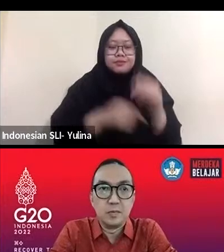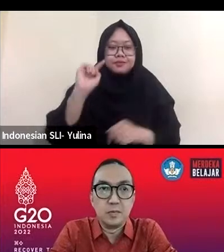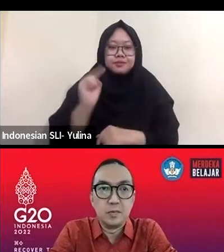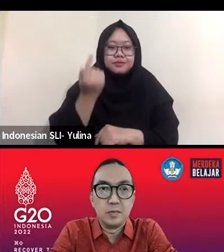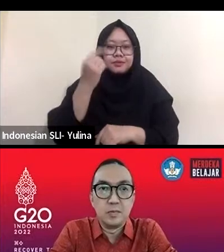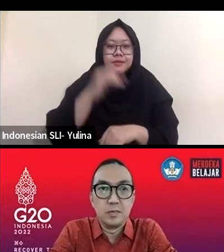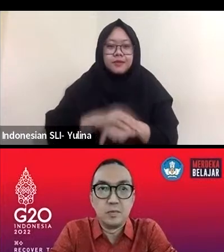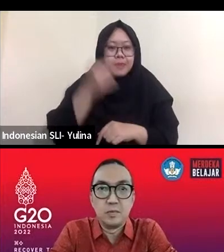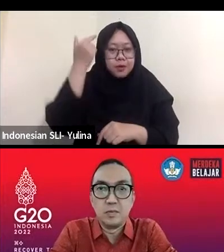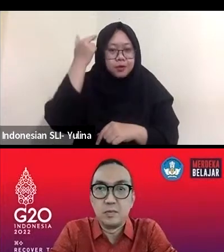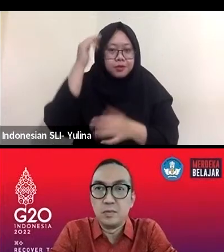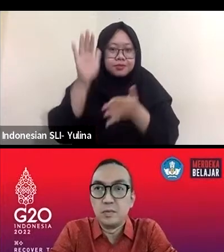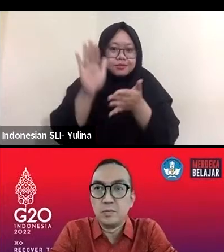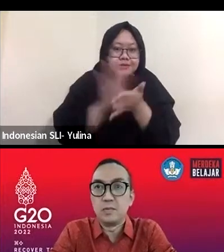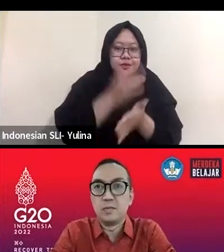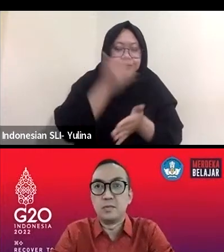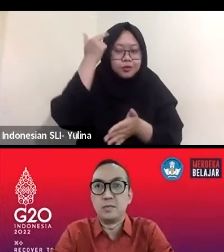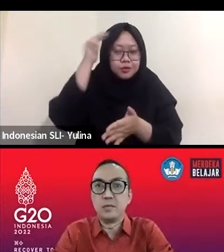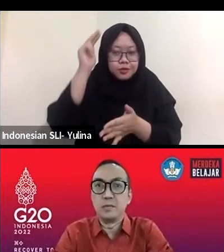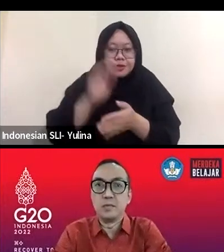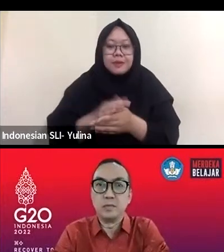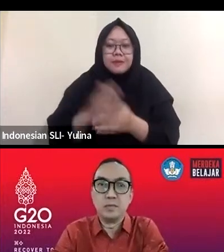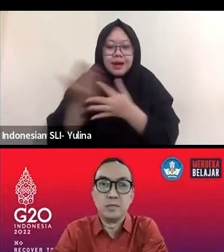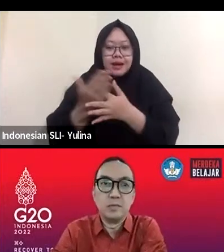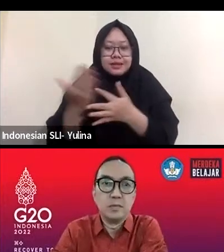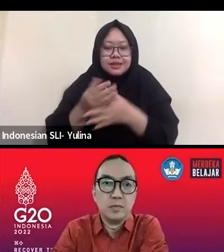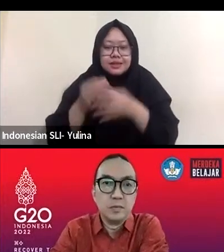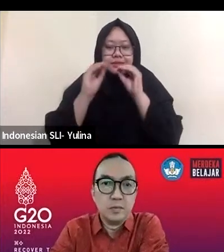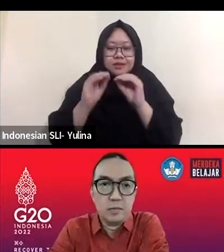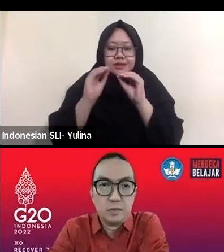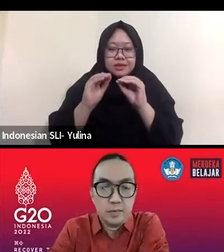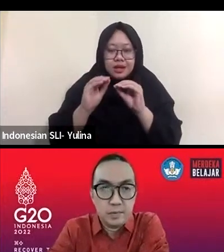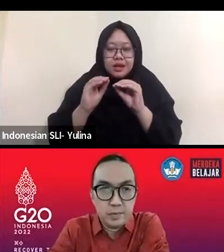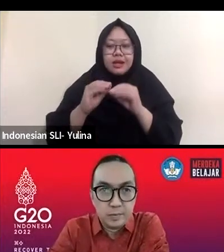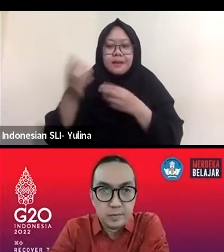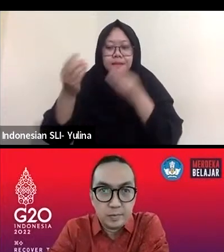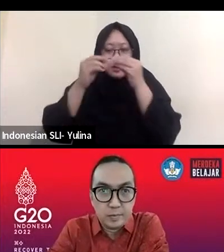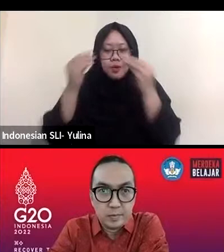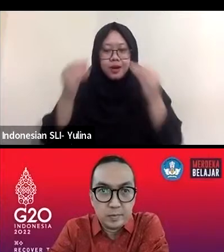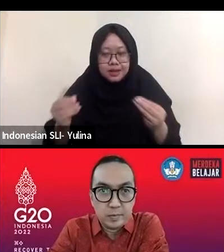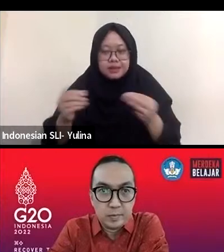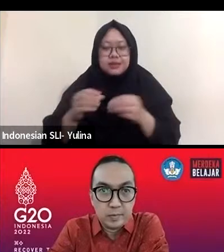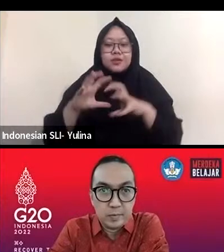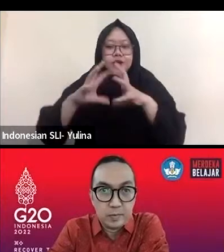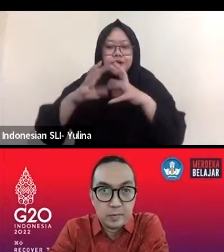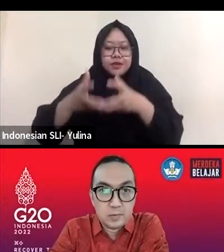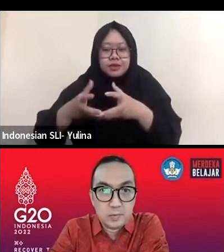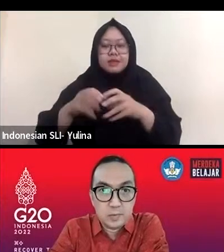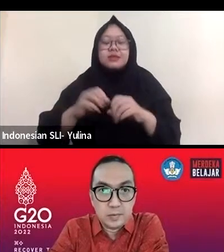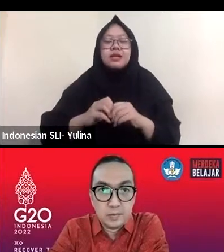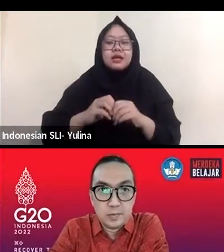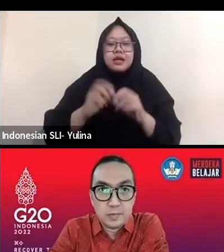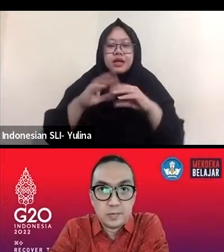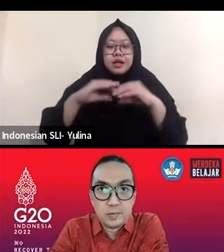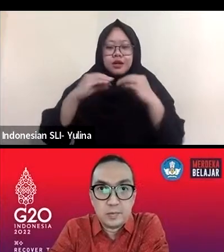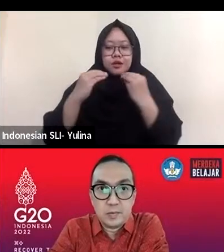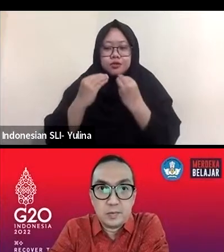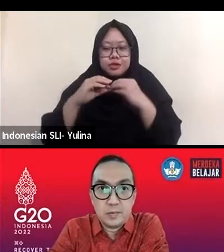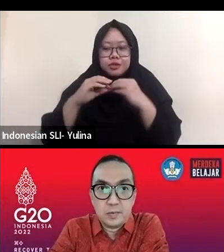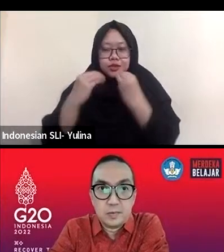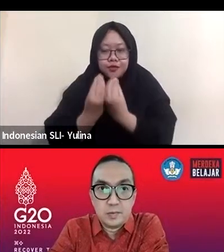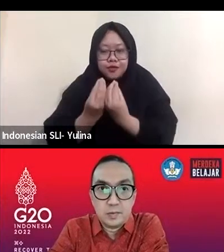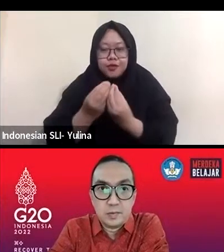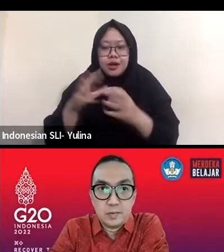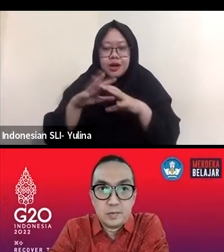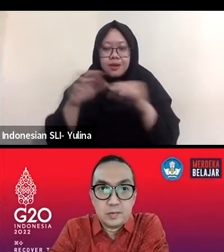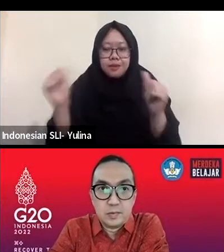access to universal, inclusive, and safe quality education during and post the pandemic, to build awareness among C20 audience